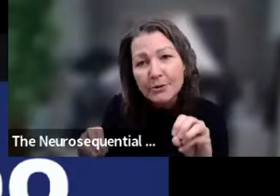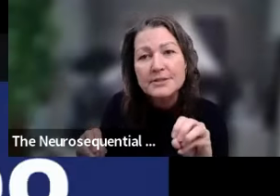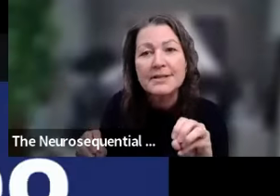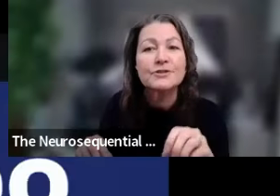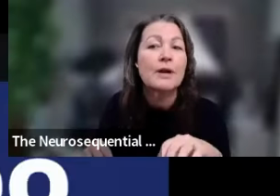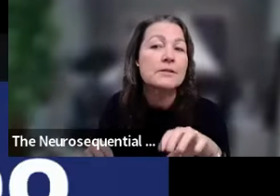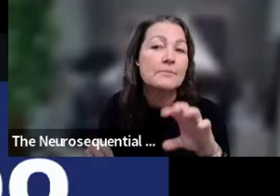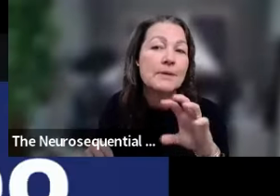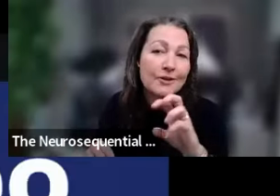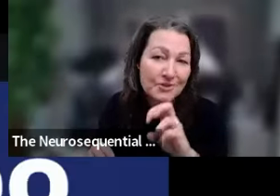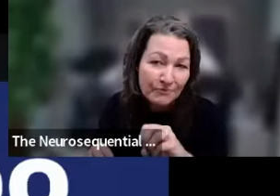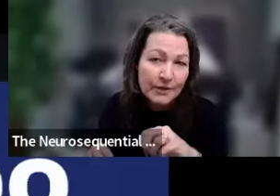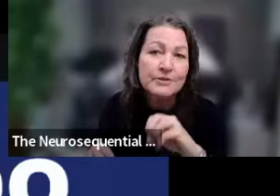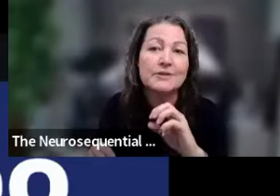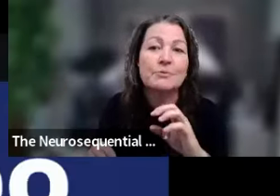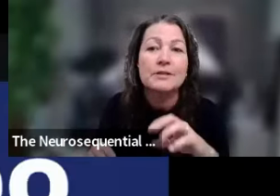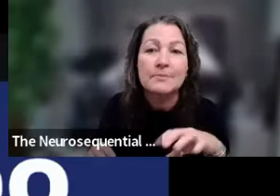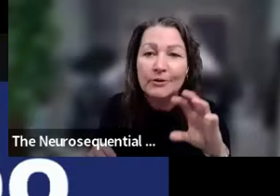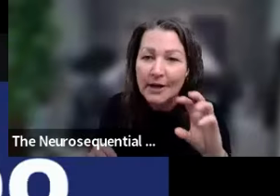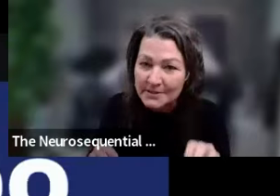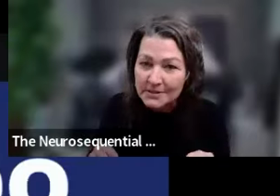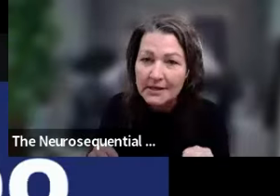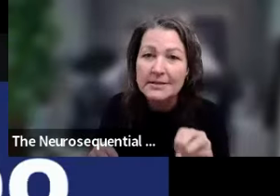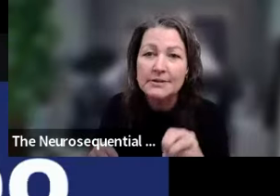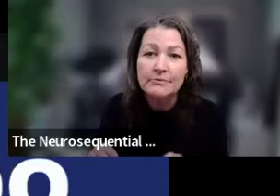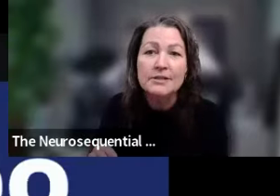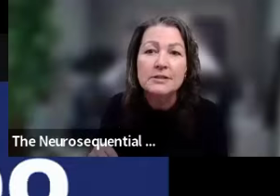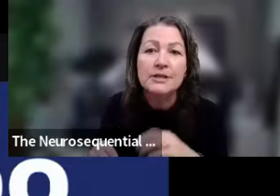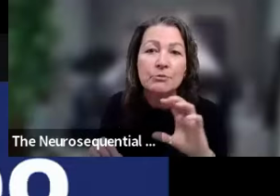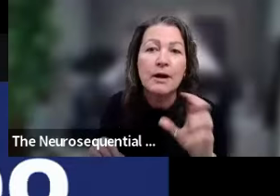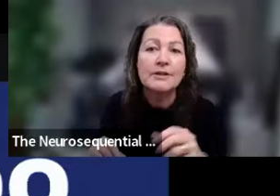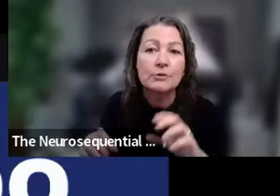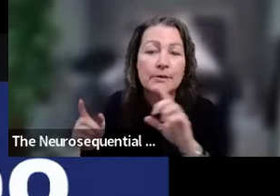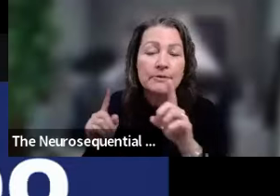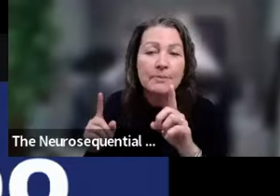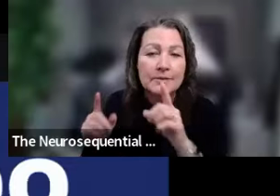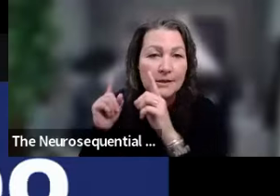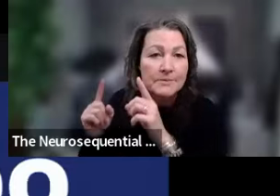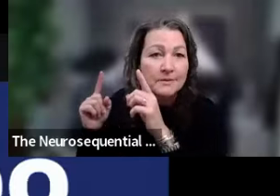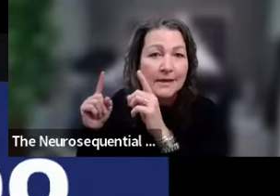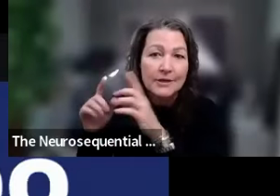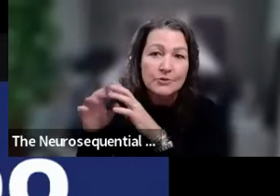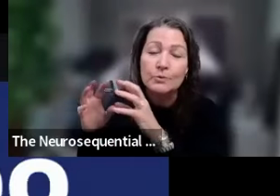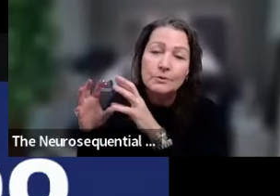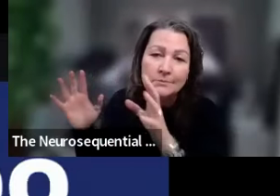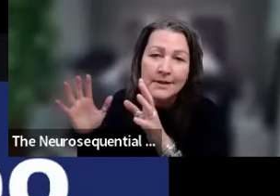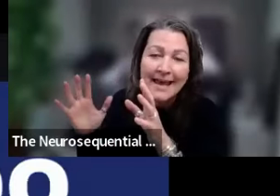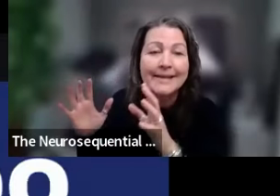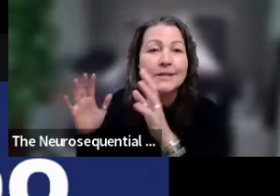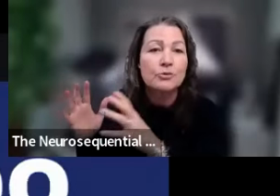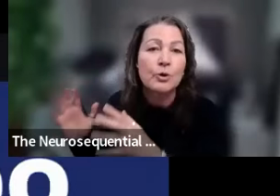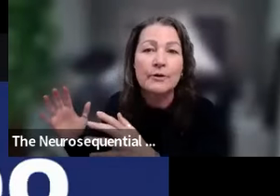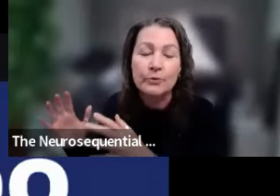but moderate sounds right to me, or severe sounds right to me, or episodic sounds right to me. So I would agree with you about sometimes the